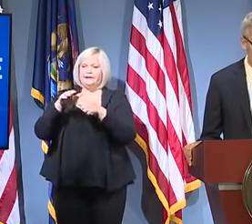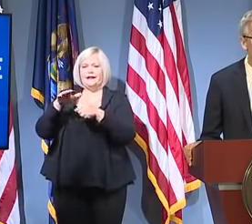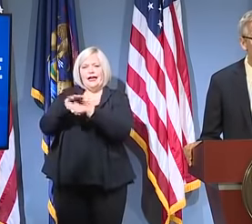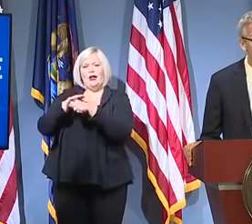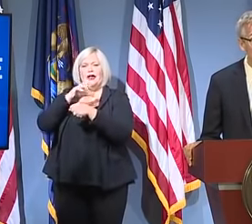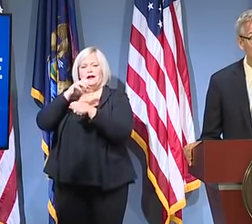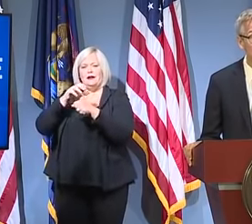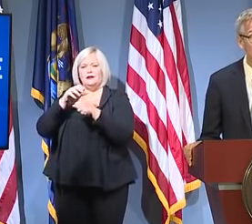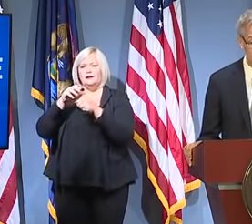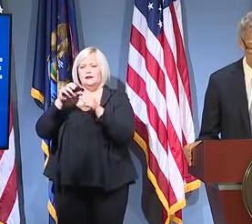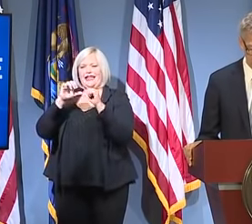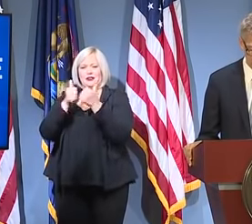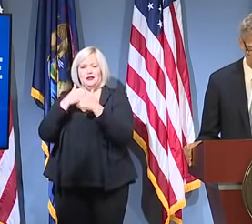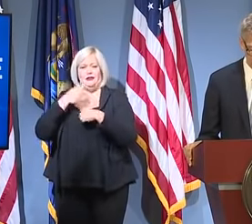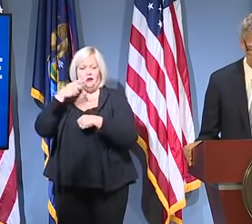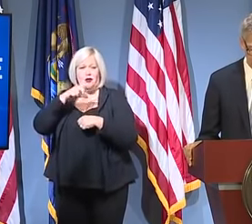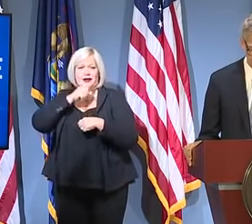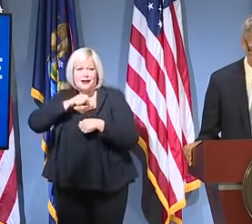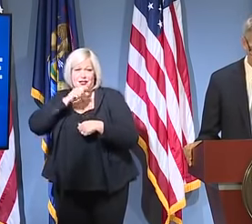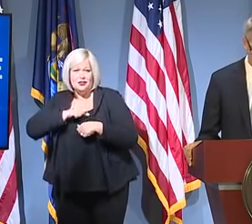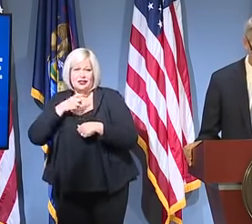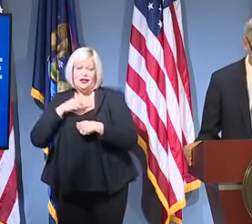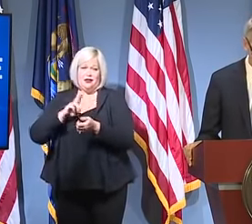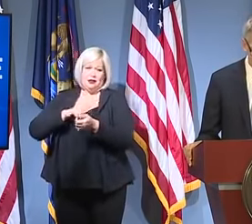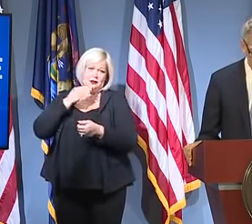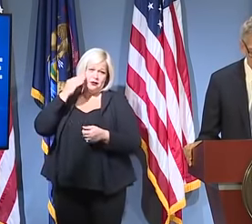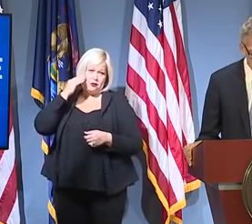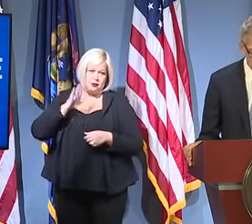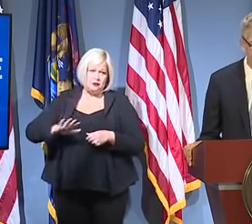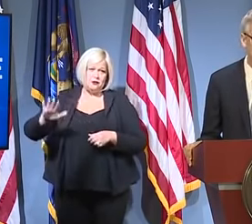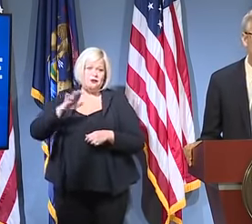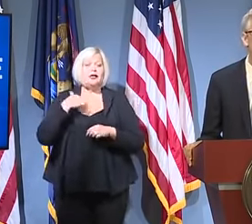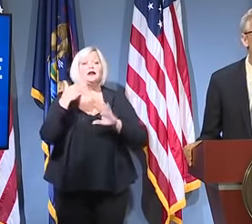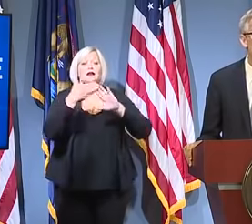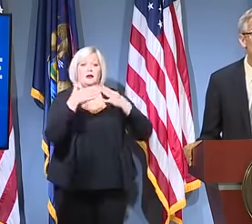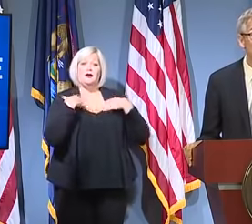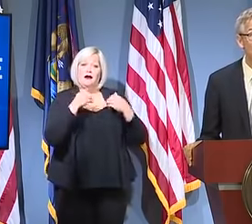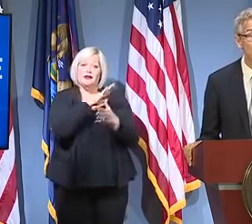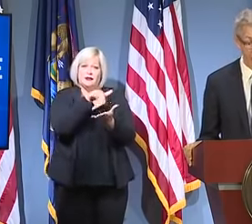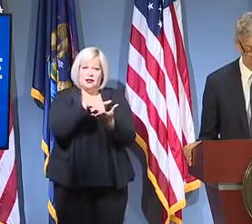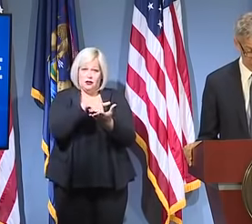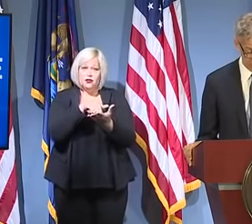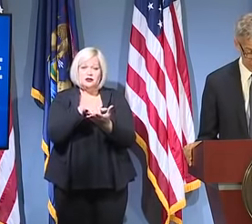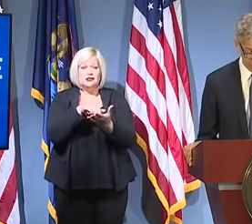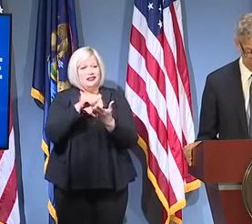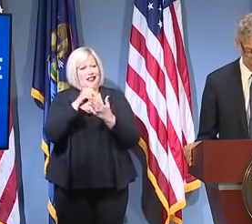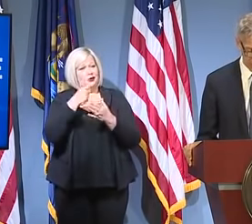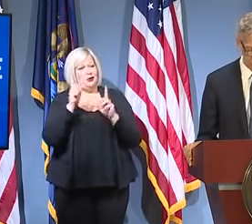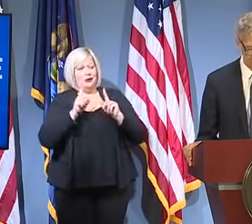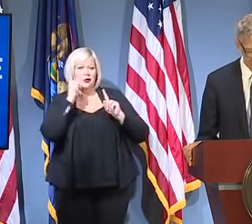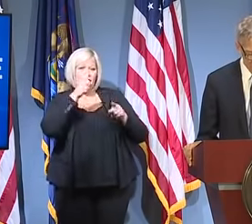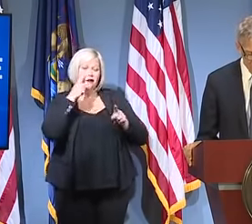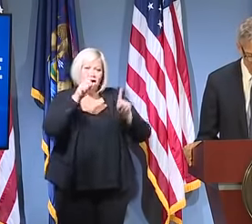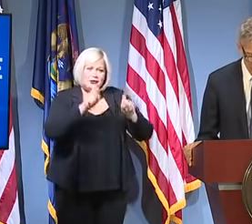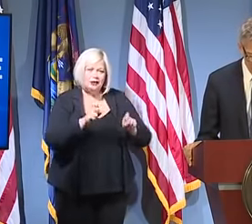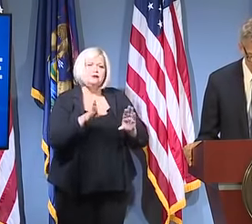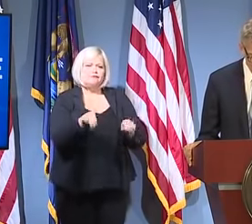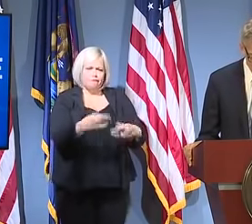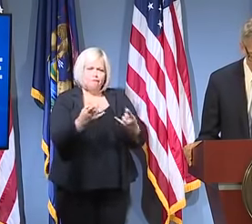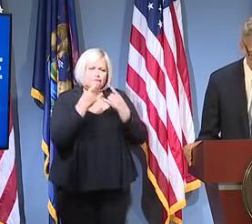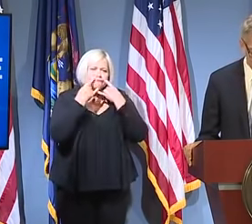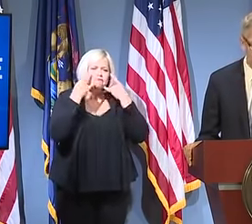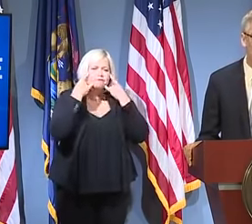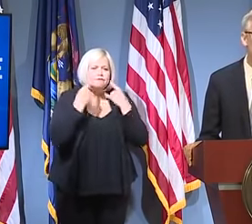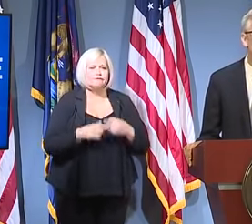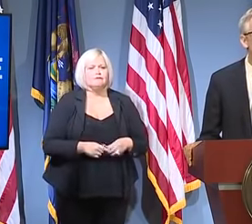the aging, and PACE centers serving seniors, and community health centers where people get tests. With the additional masks that